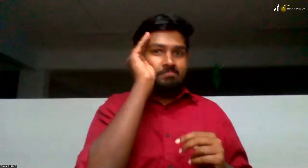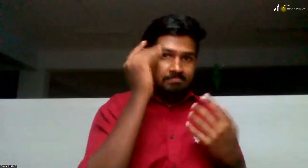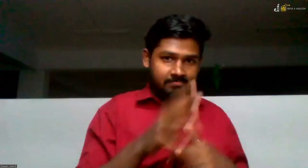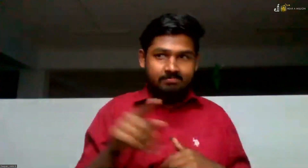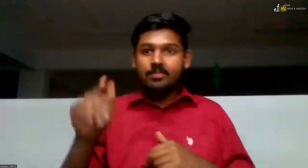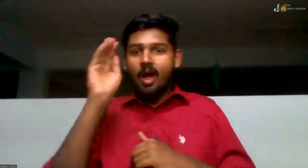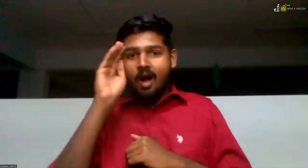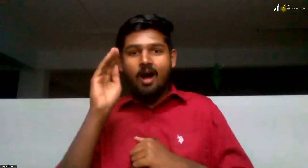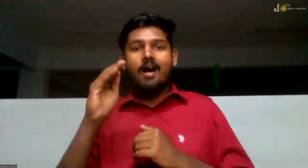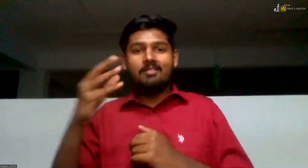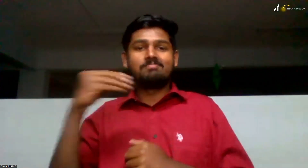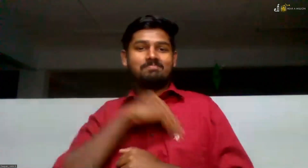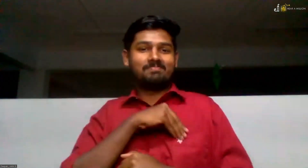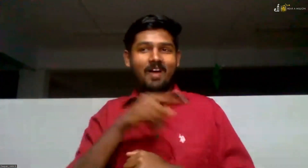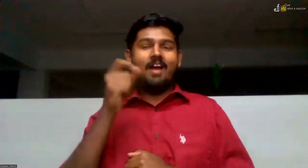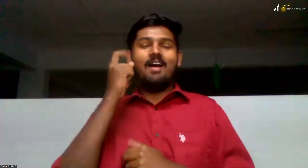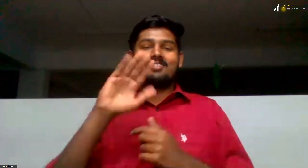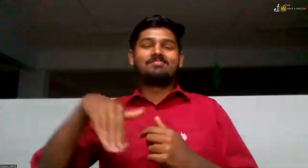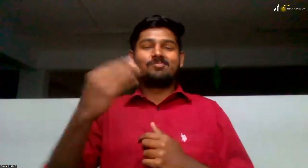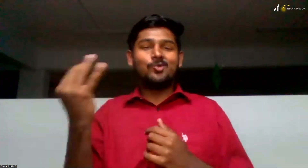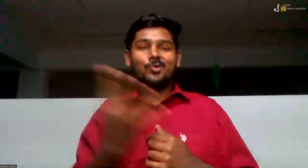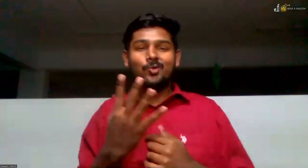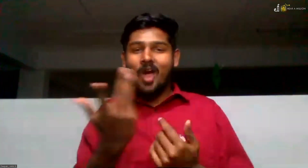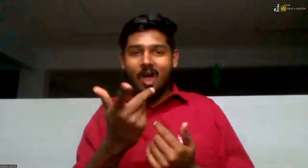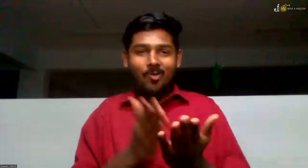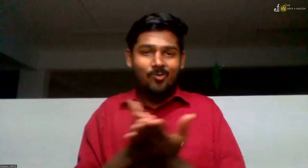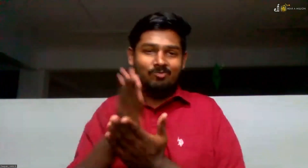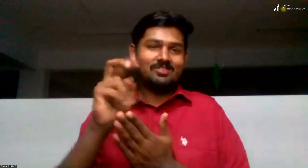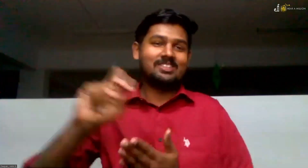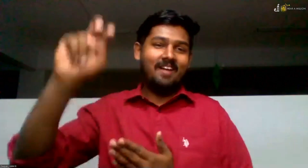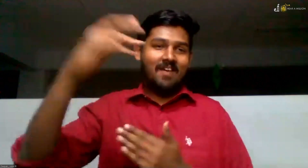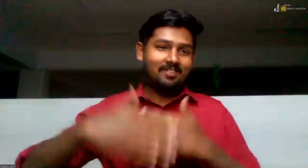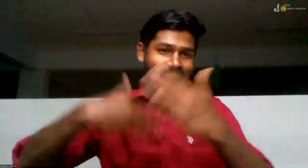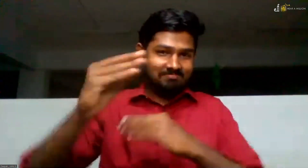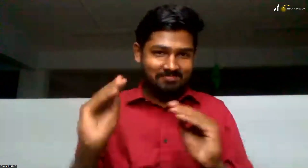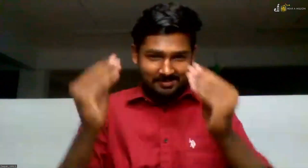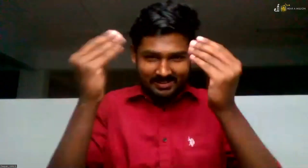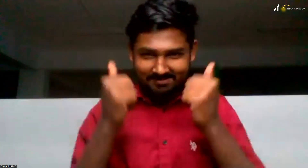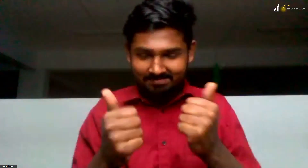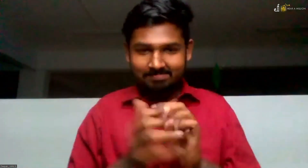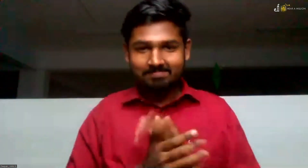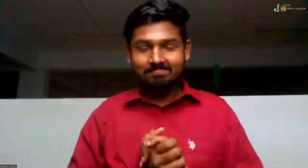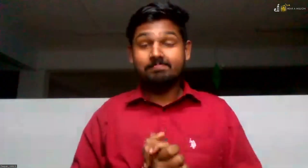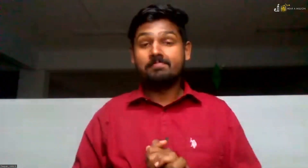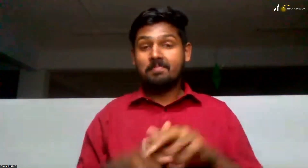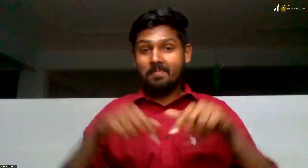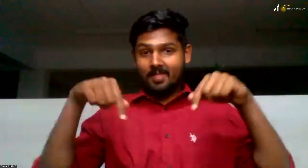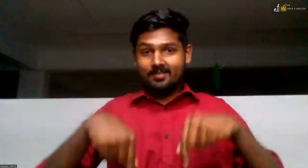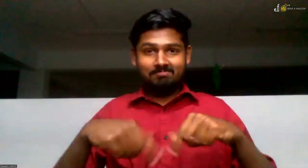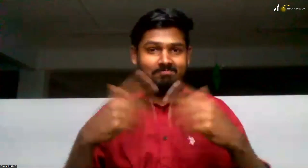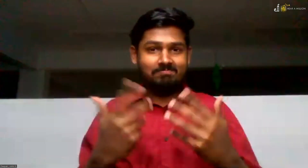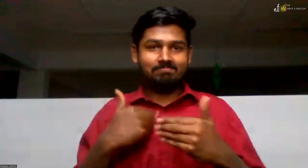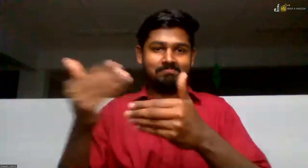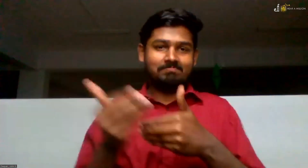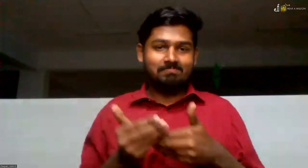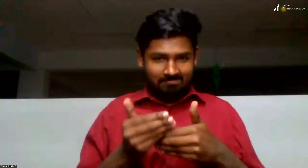this is not going to be the same experience in this like what we had in the first discussion, no. So we are going to have